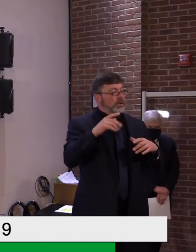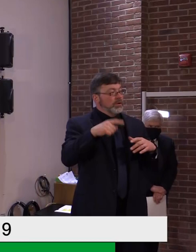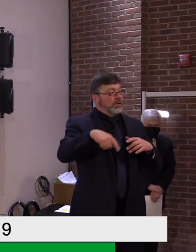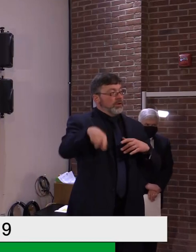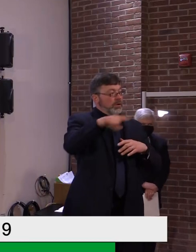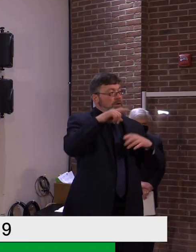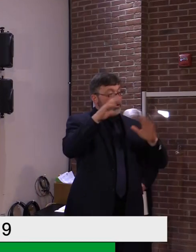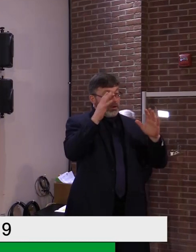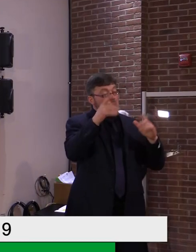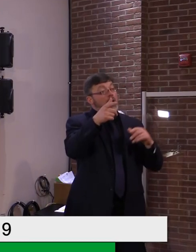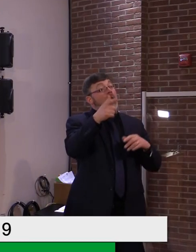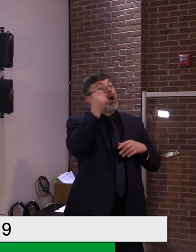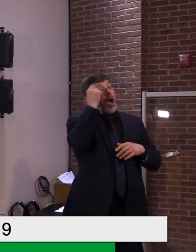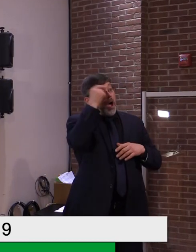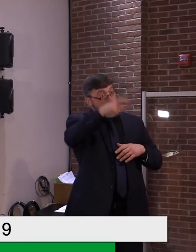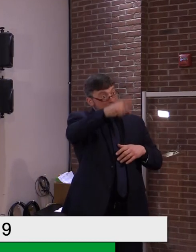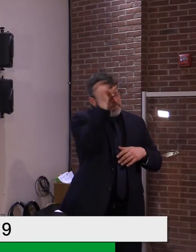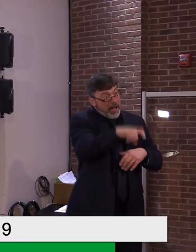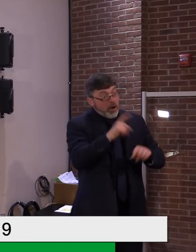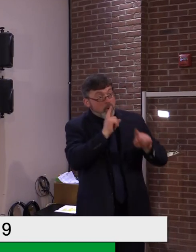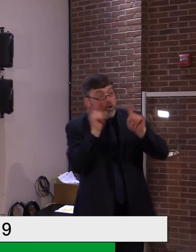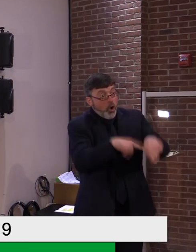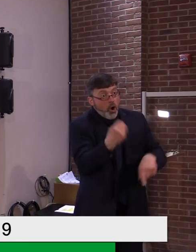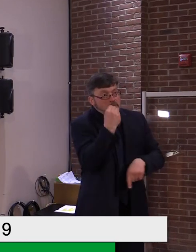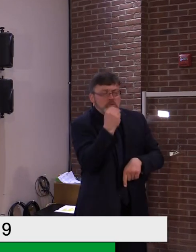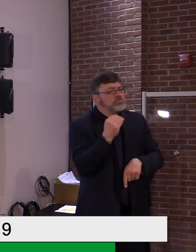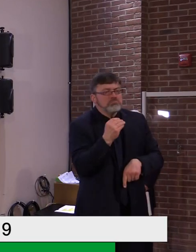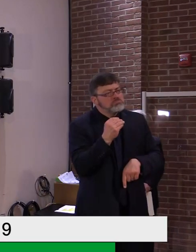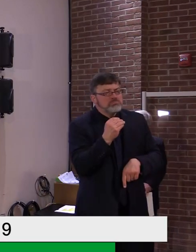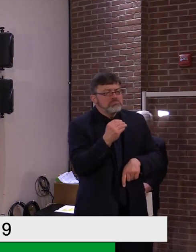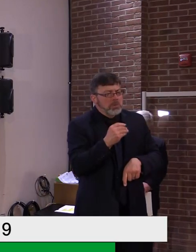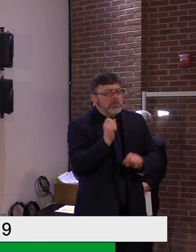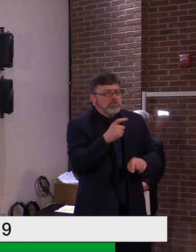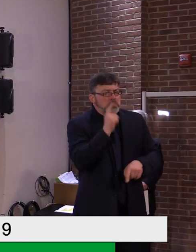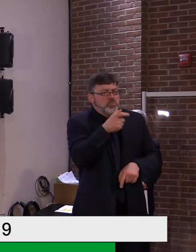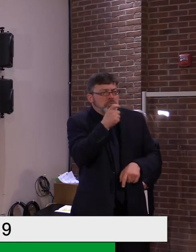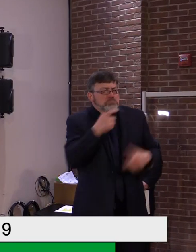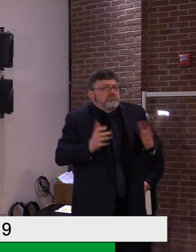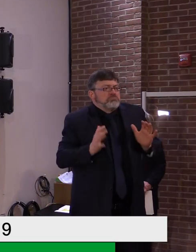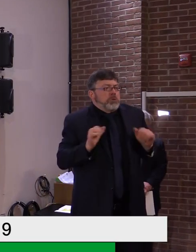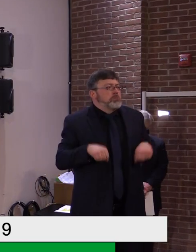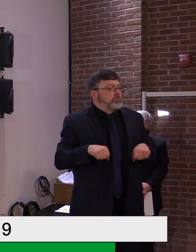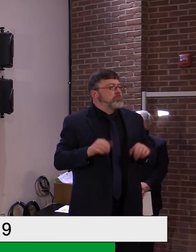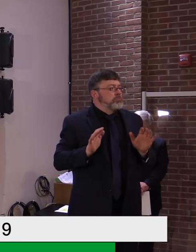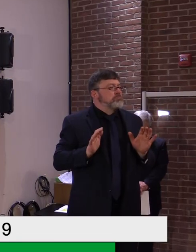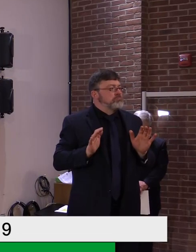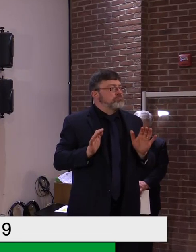if they want to the people that are there seated. Is that helpful?